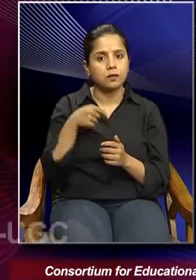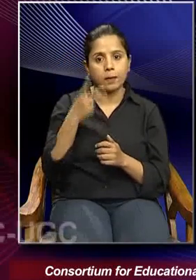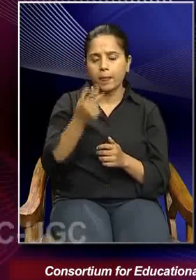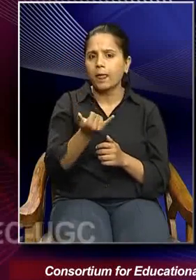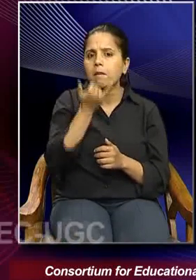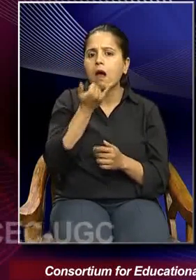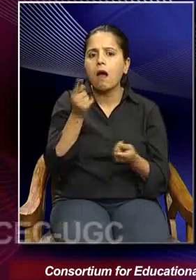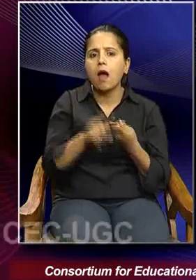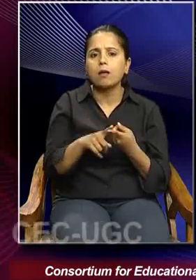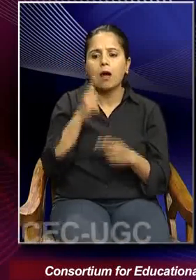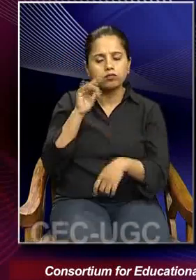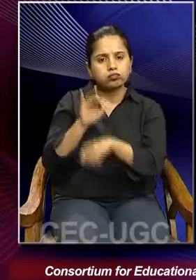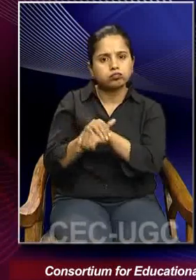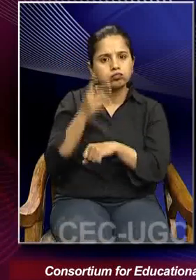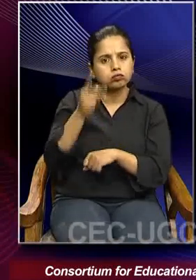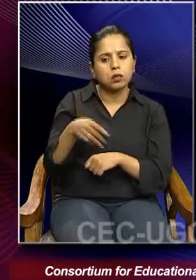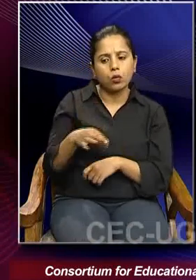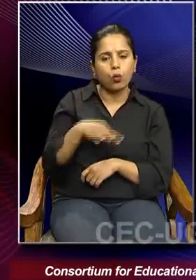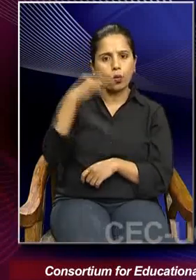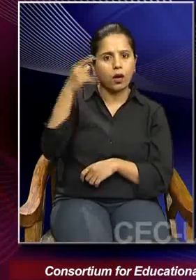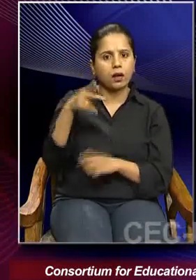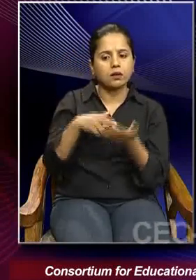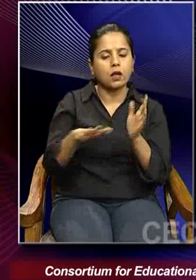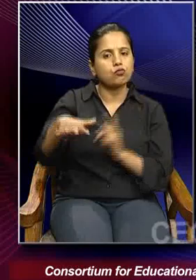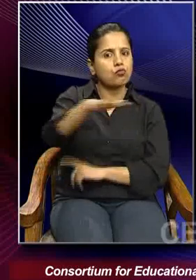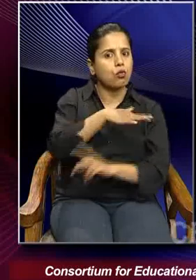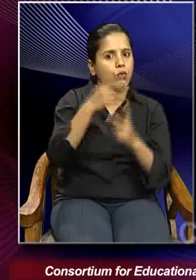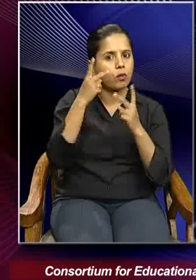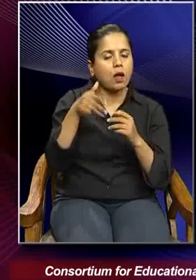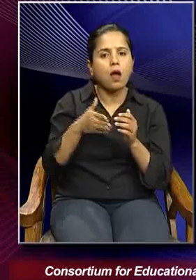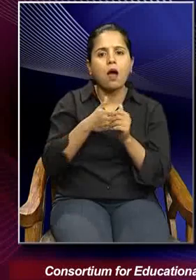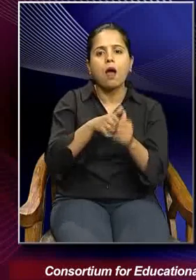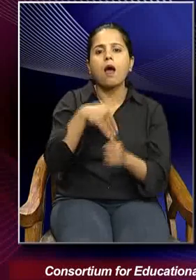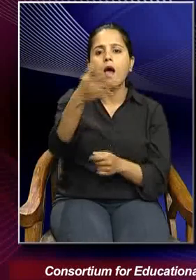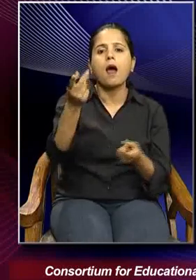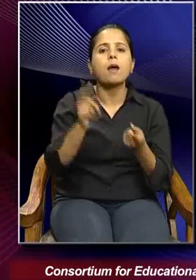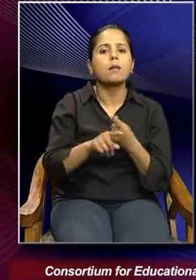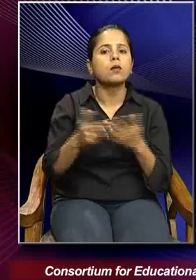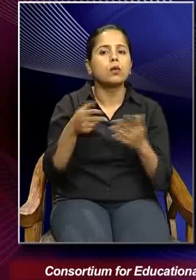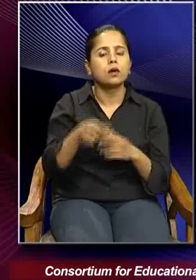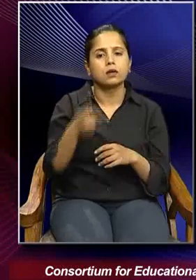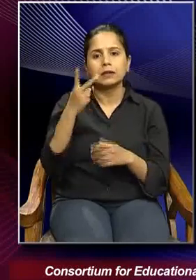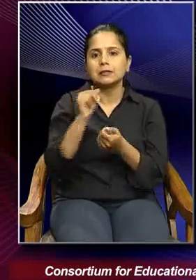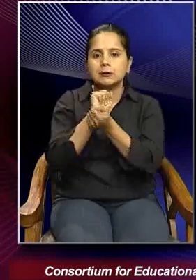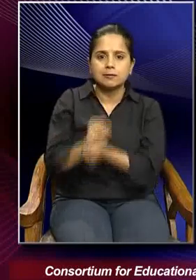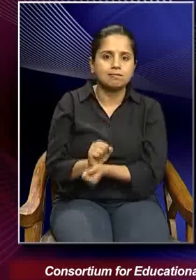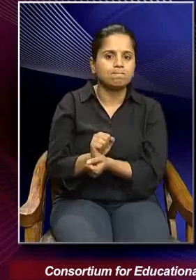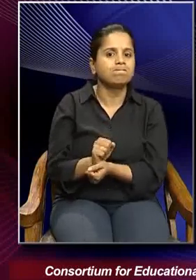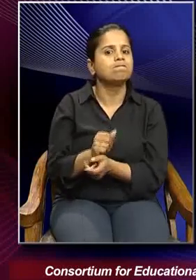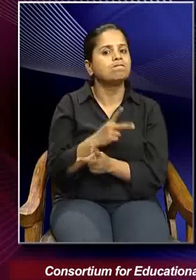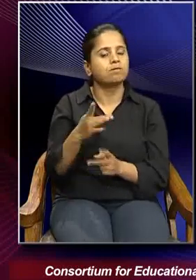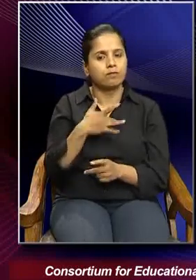mistaken identification of the Purush to the Prakriti leads to this bondage or